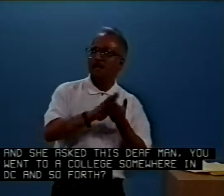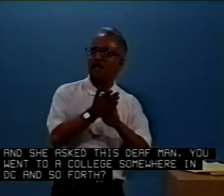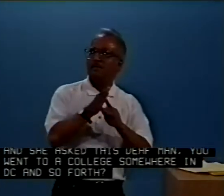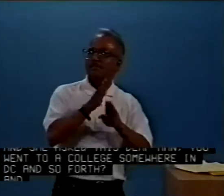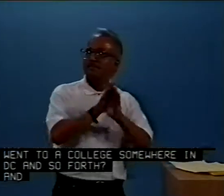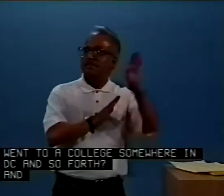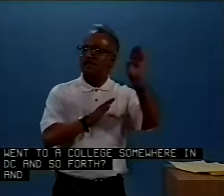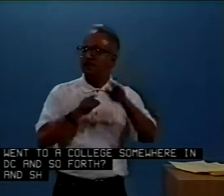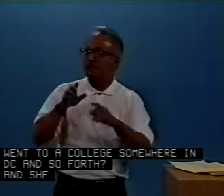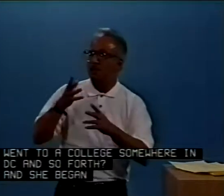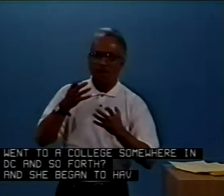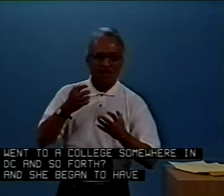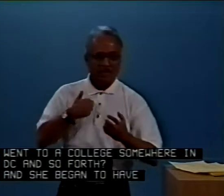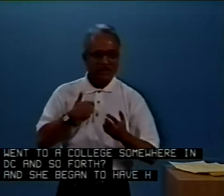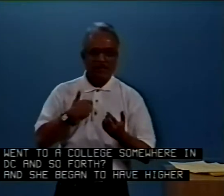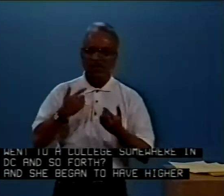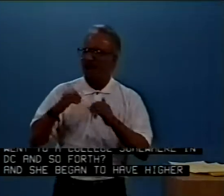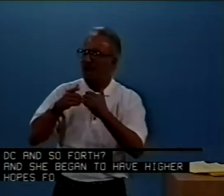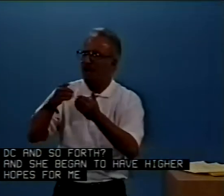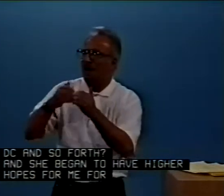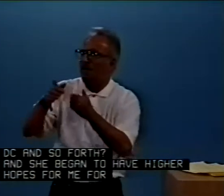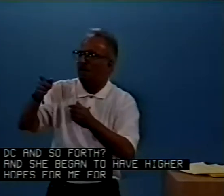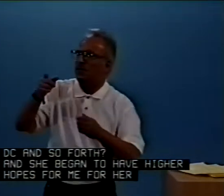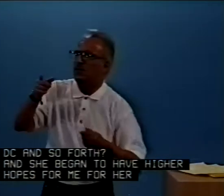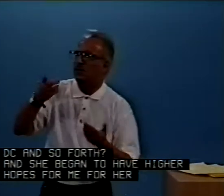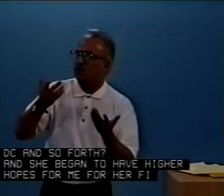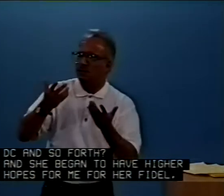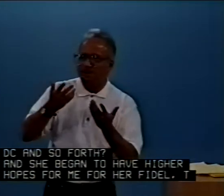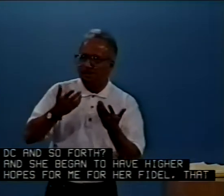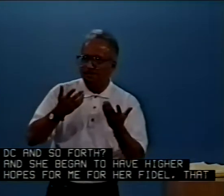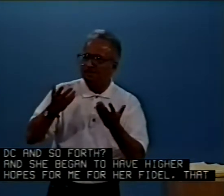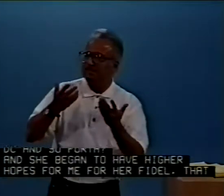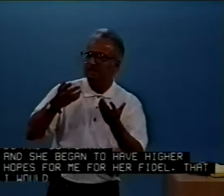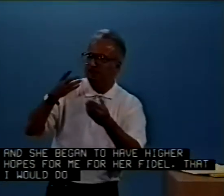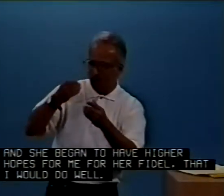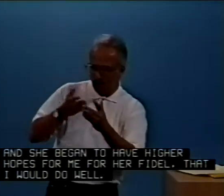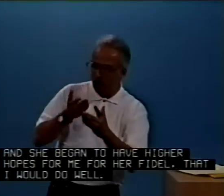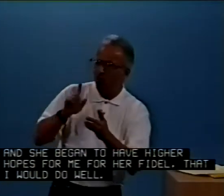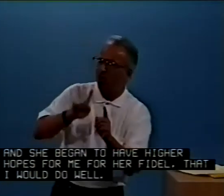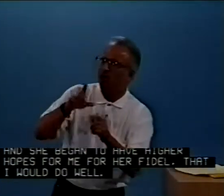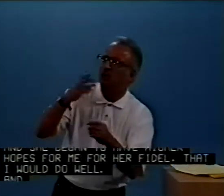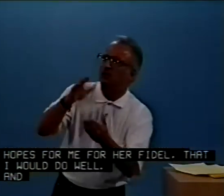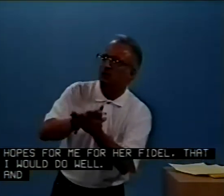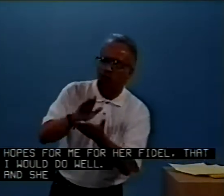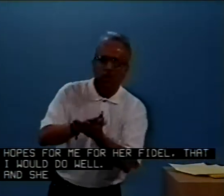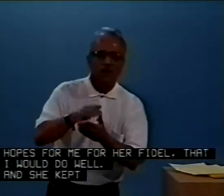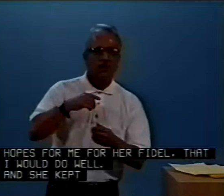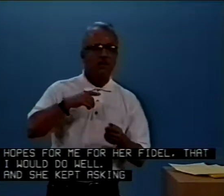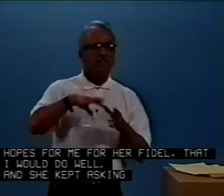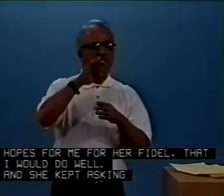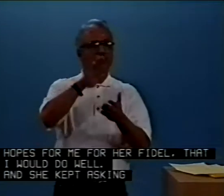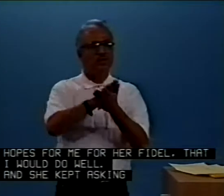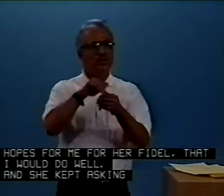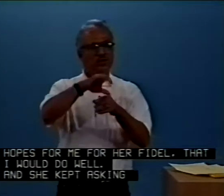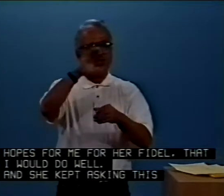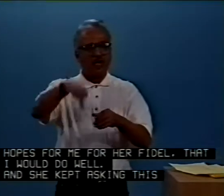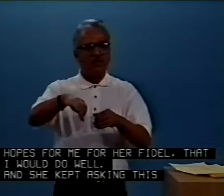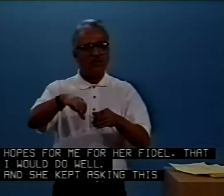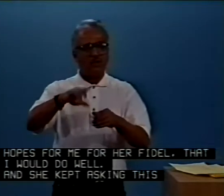for her Fidel, that I would do well. And she kept asking this man about where he went to school and so forth, and